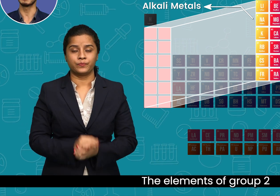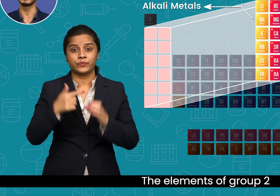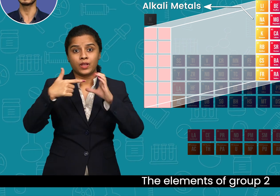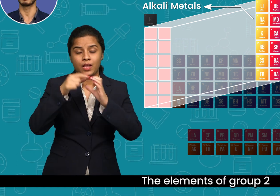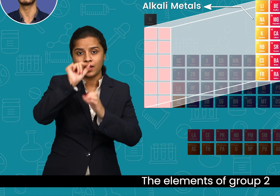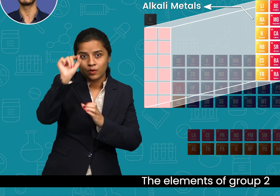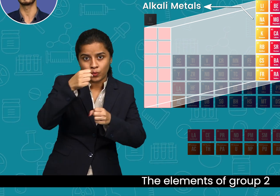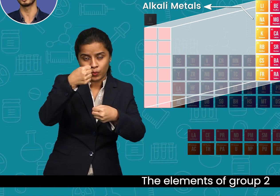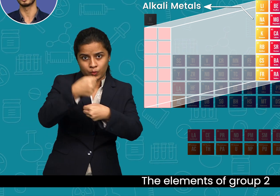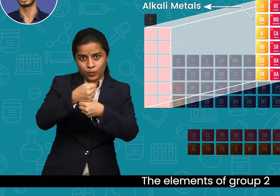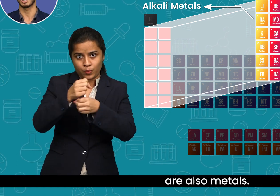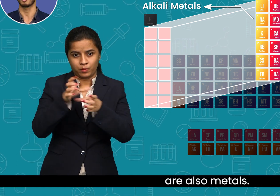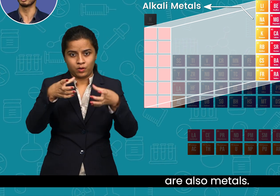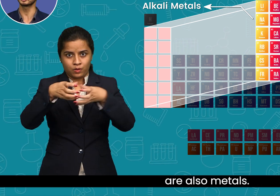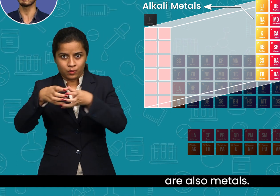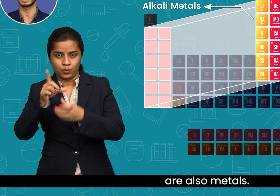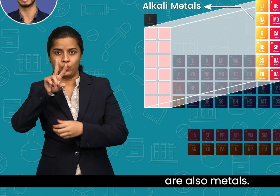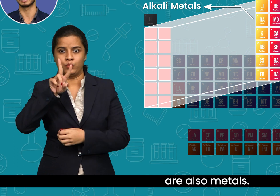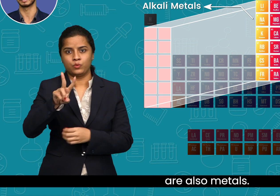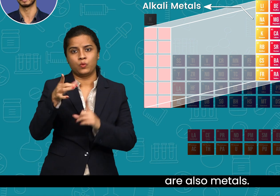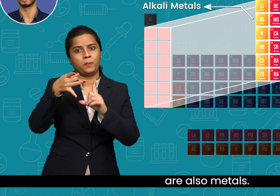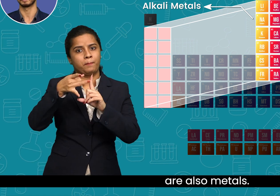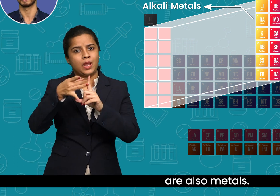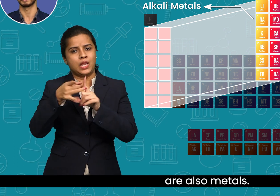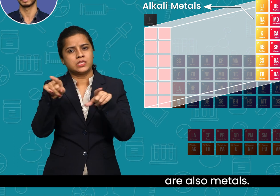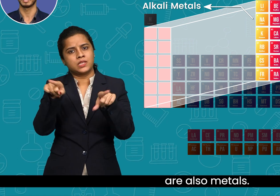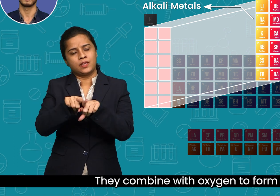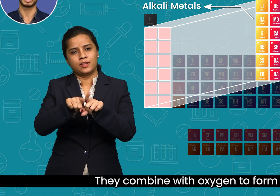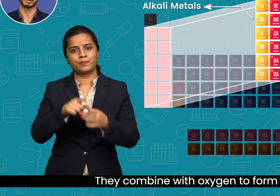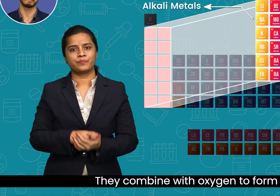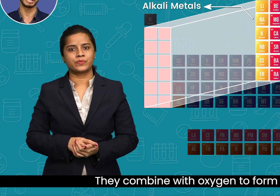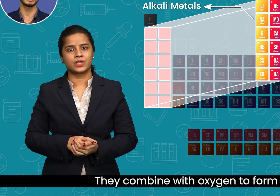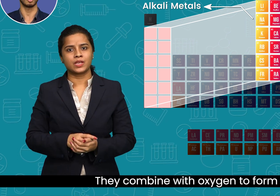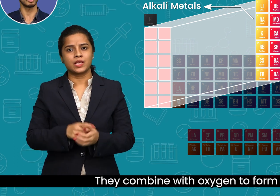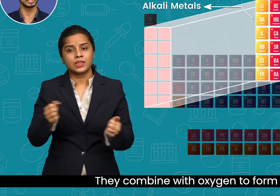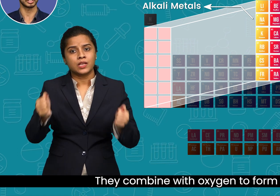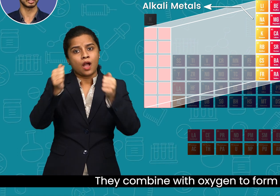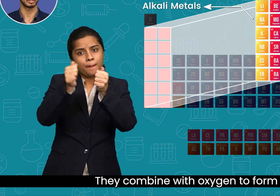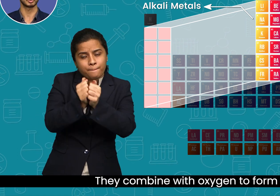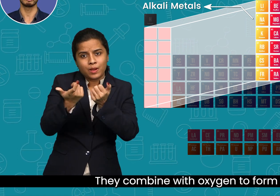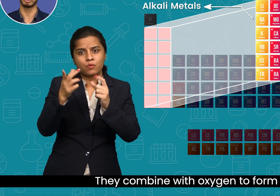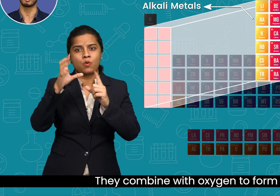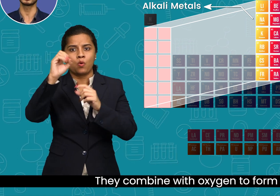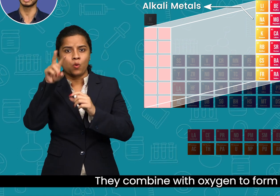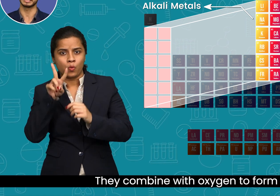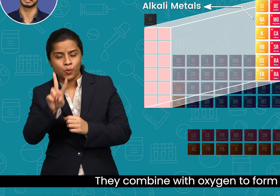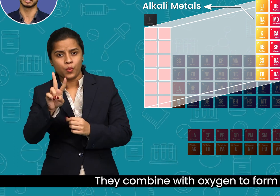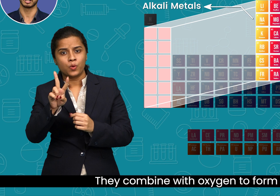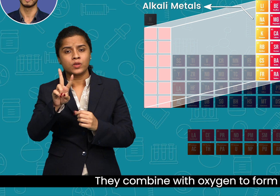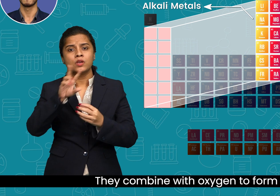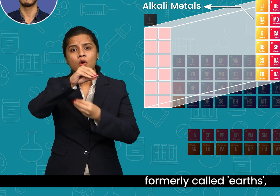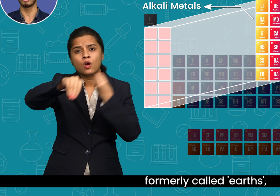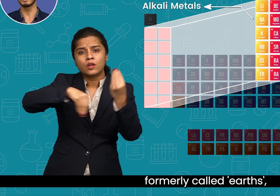The elements of group 2 are also metals. They combine with oxygen to form